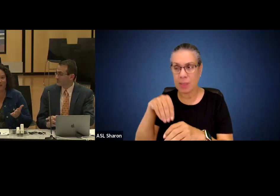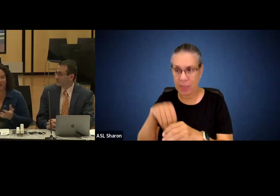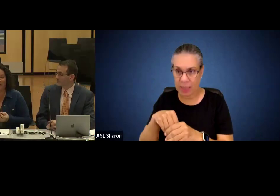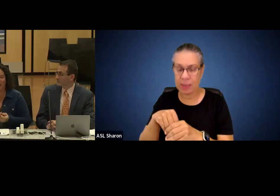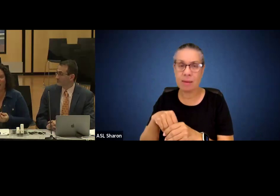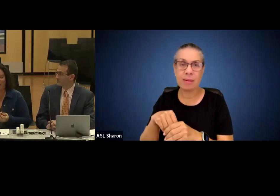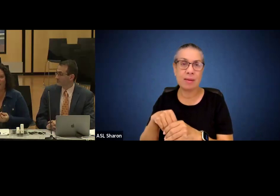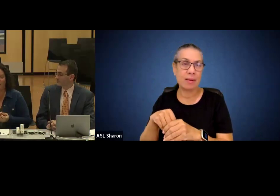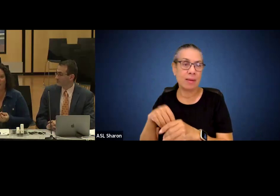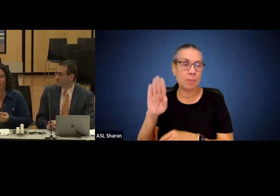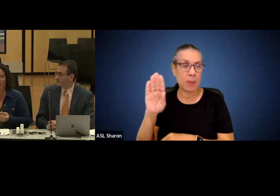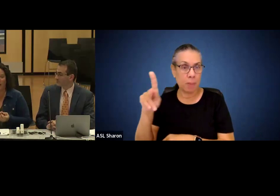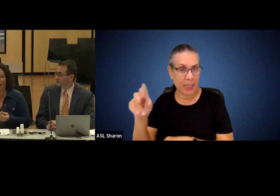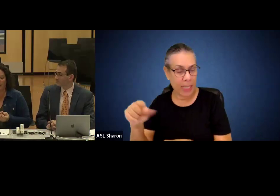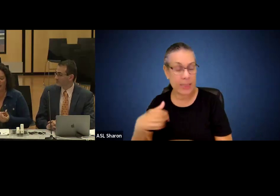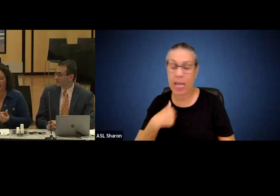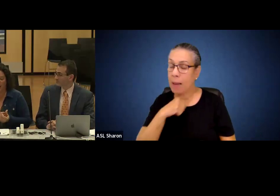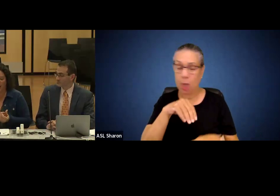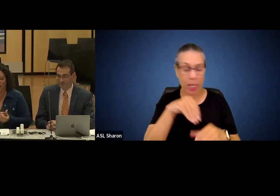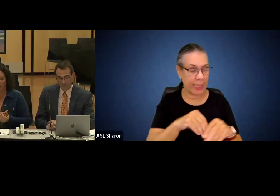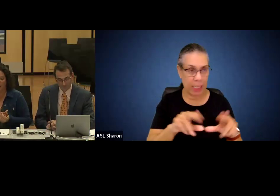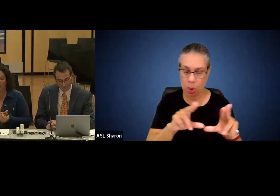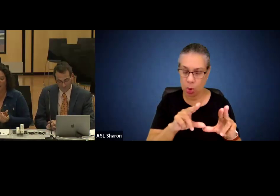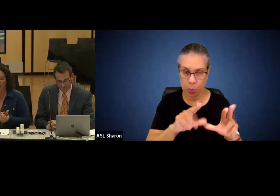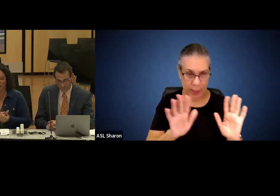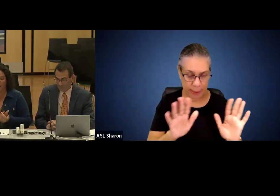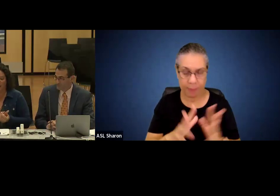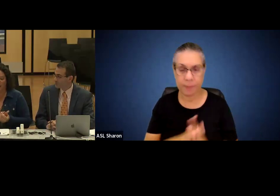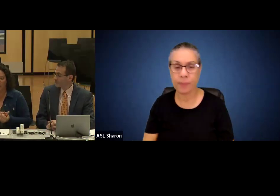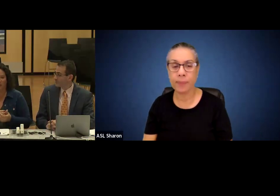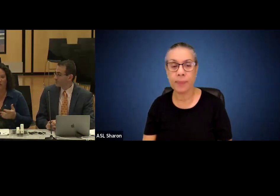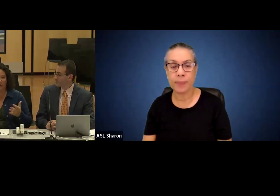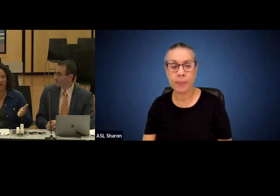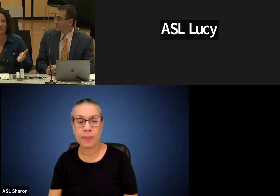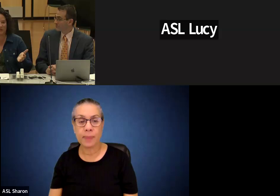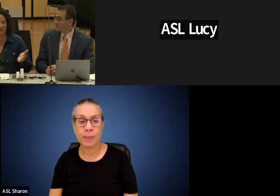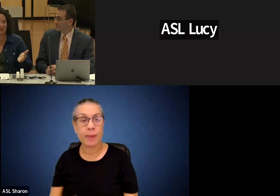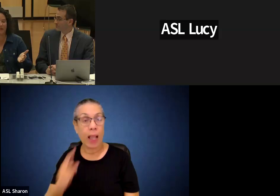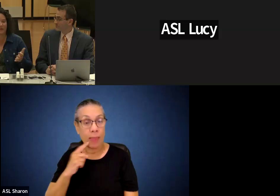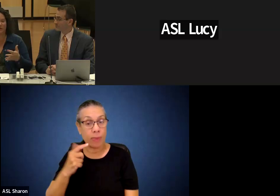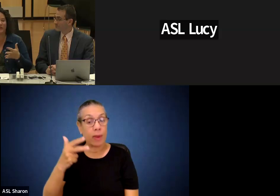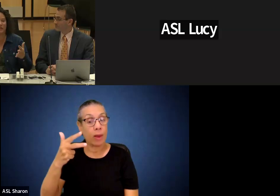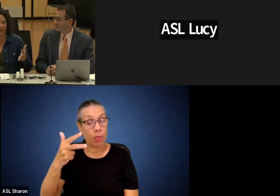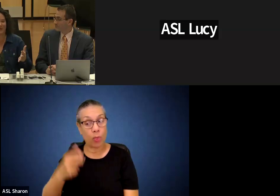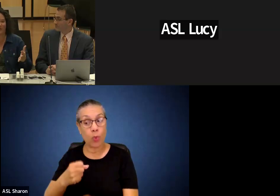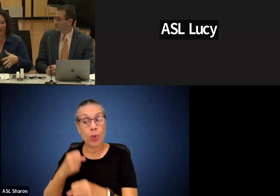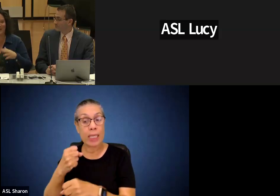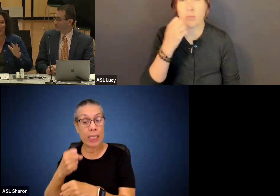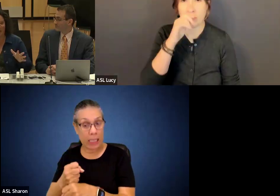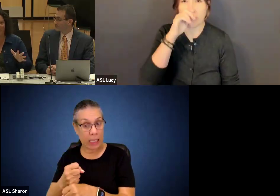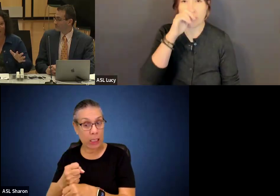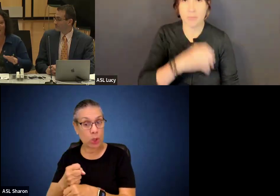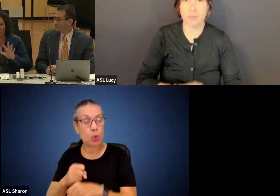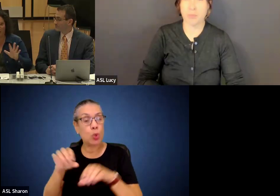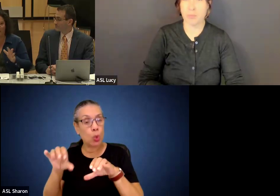of a union. I think that, you know, 3 years, you can certainly do things in 3 years